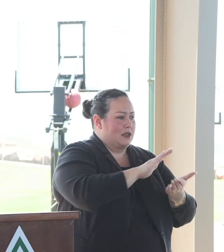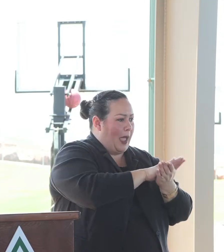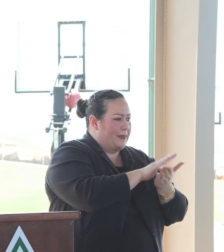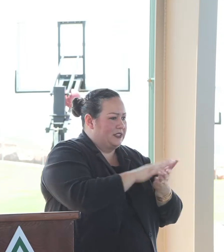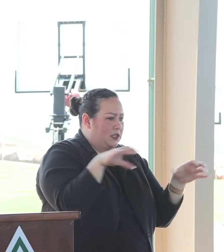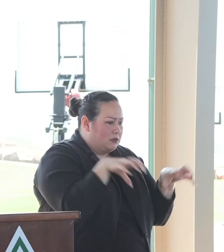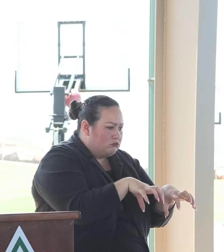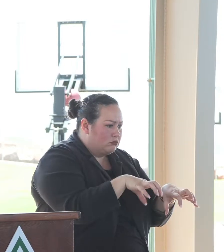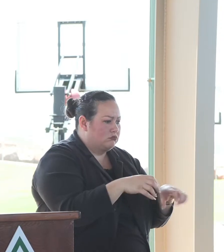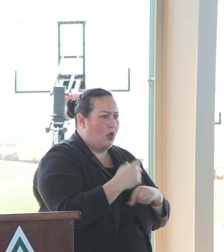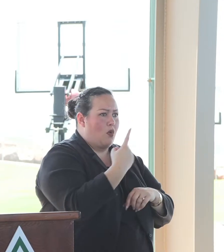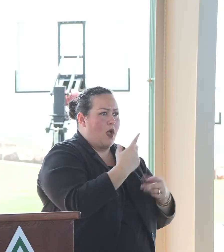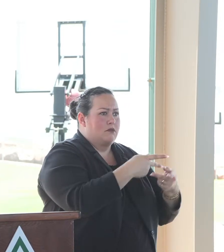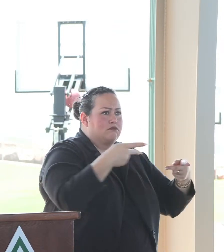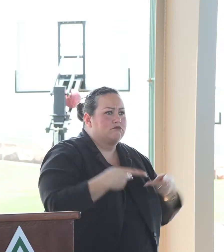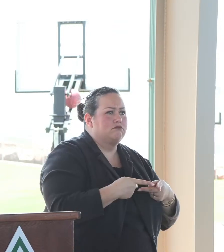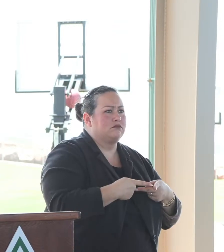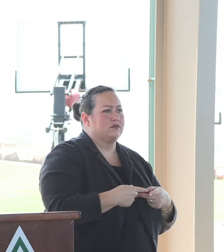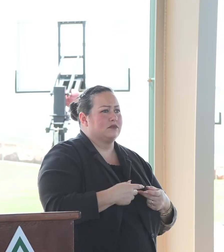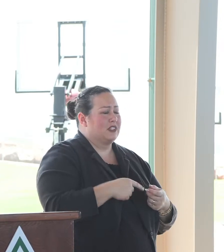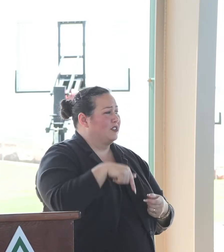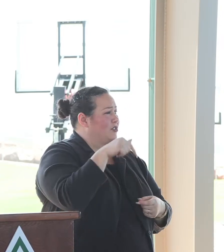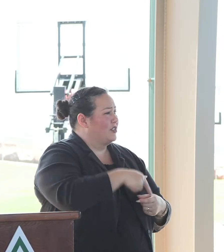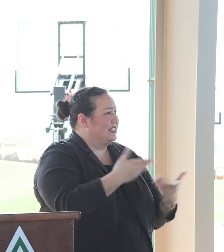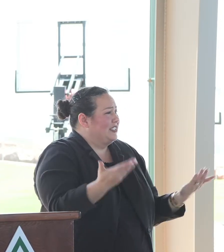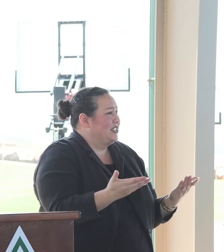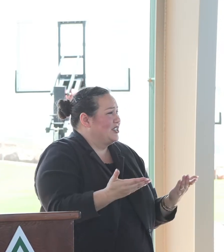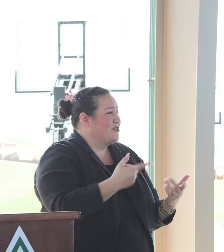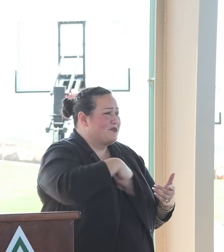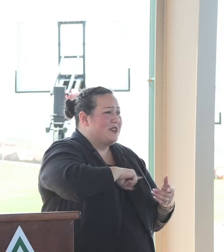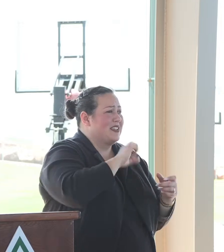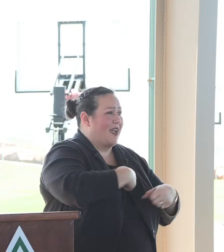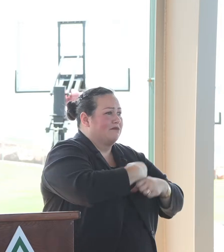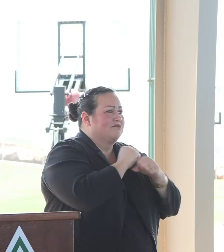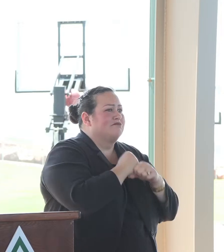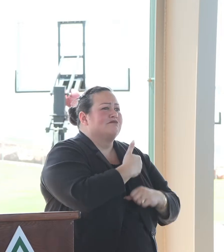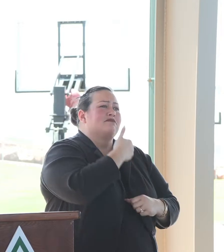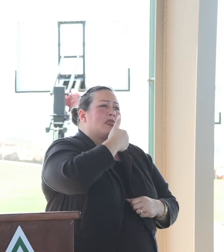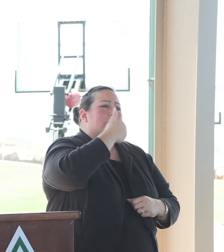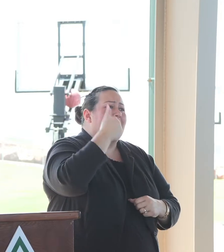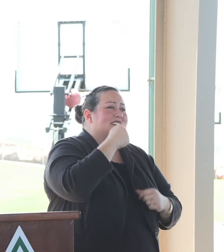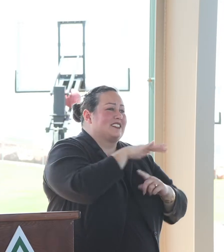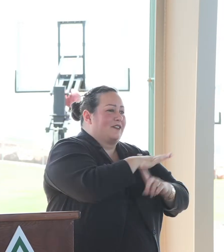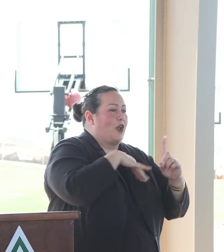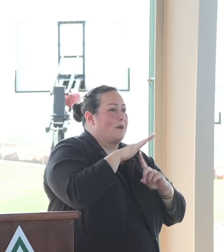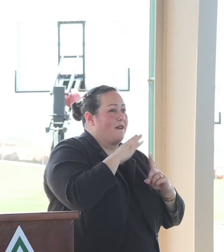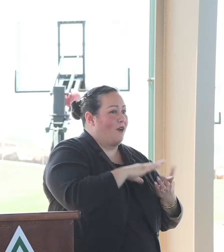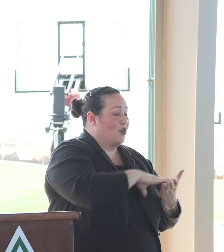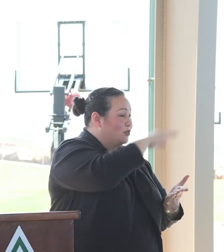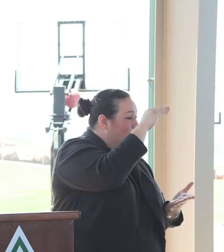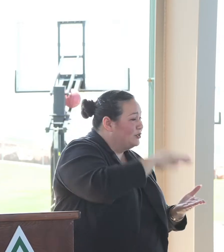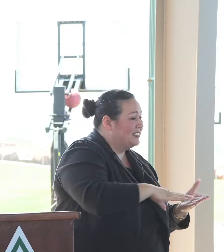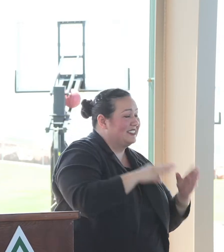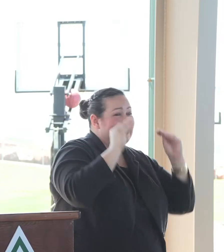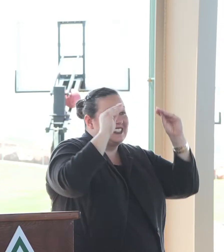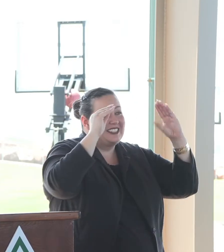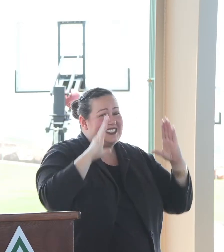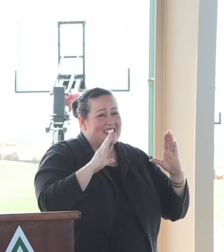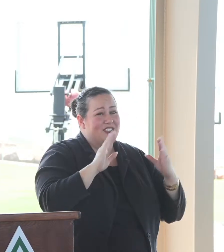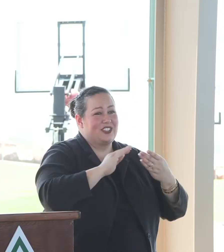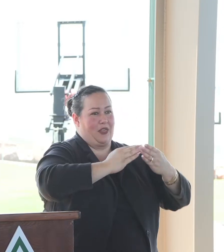together we can create the best environment for our students, teachers, and for our whole